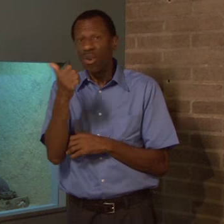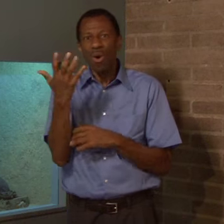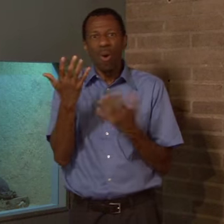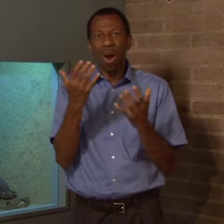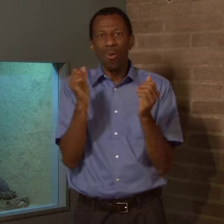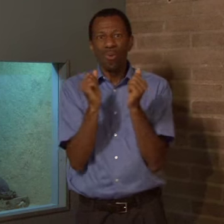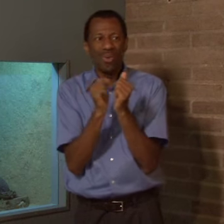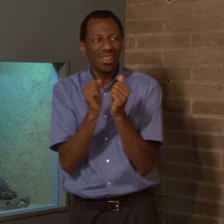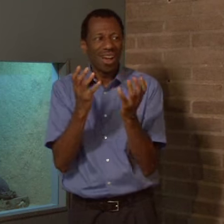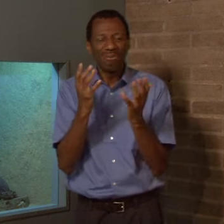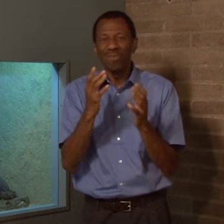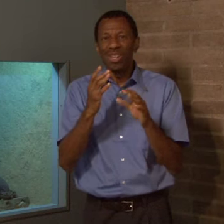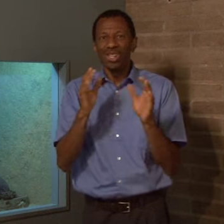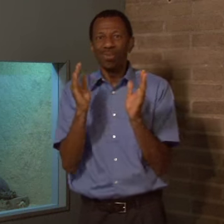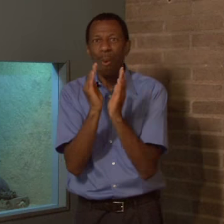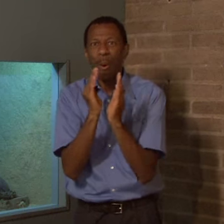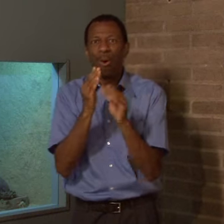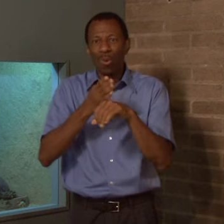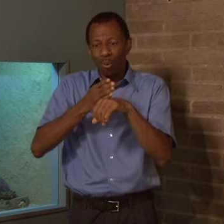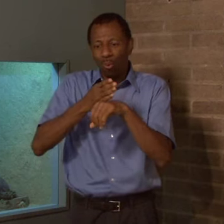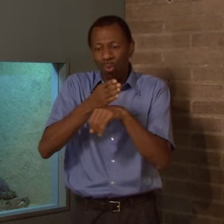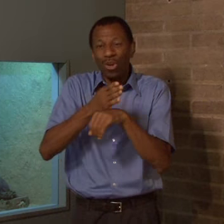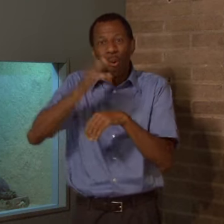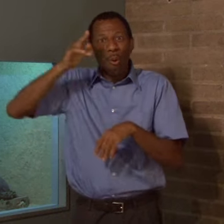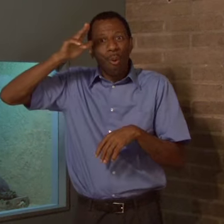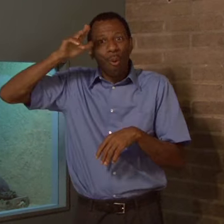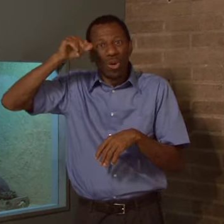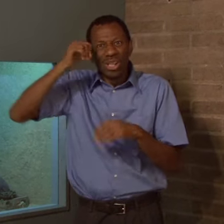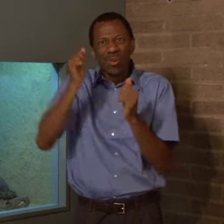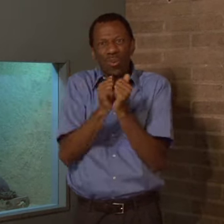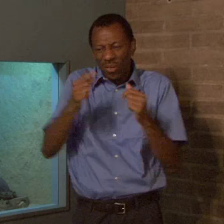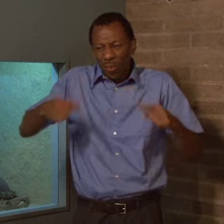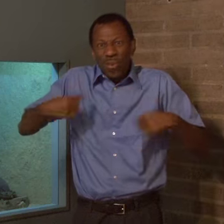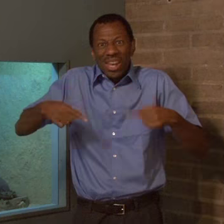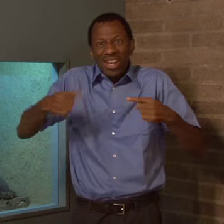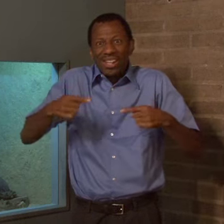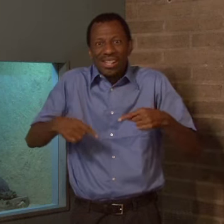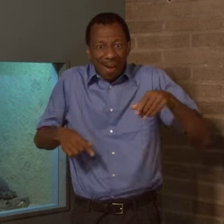made of reeds, and the other is a wooden horse with wheels.